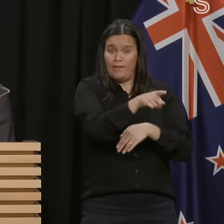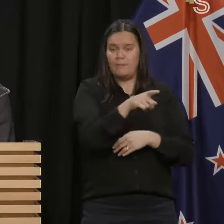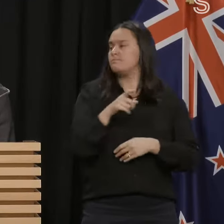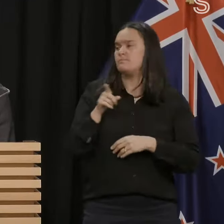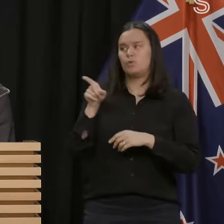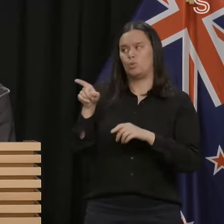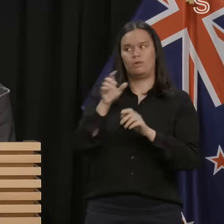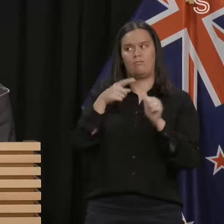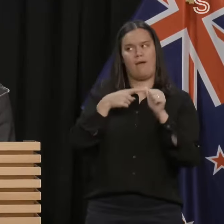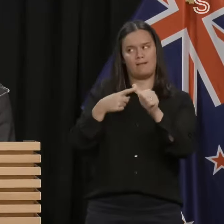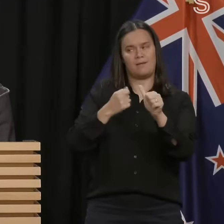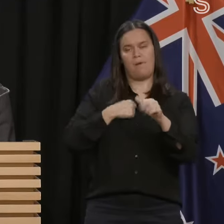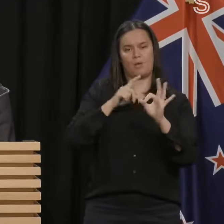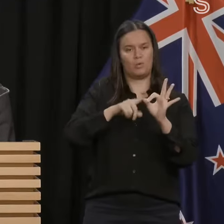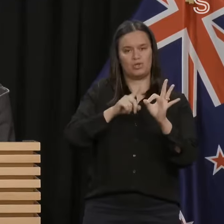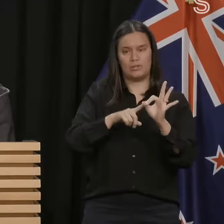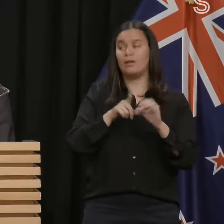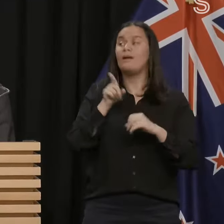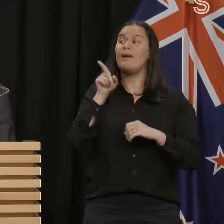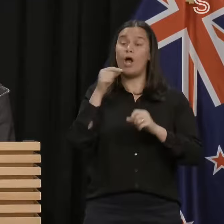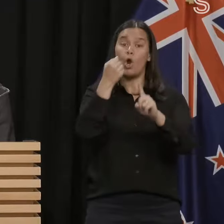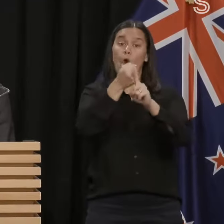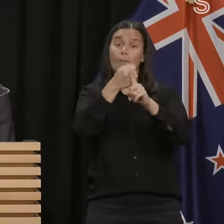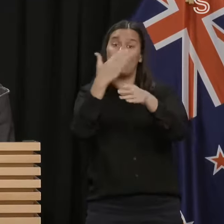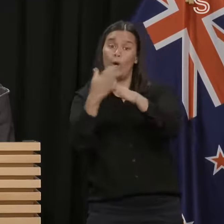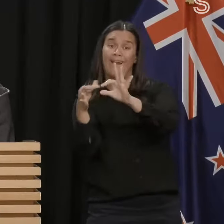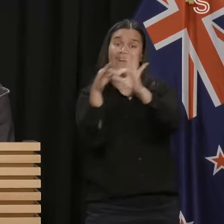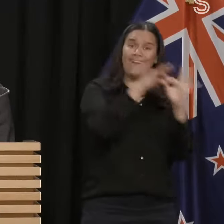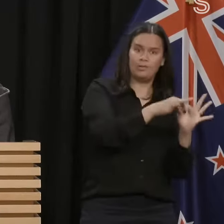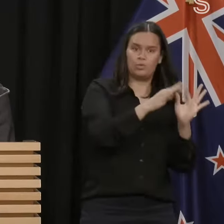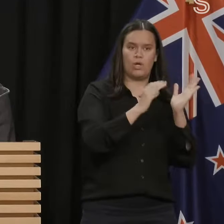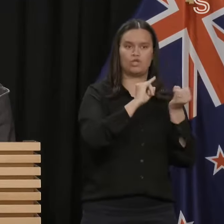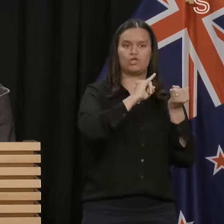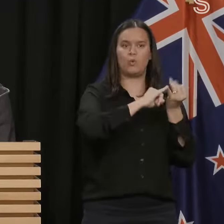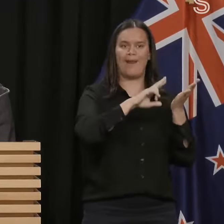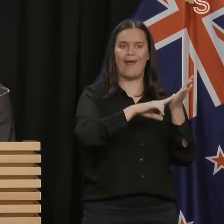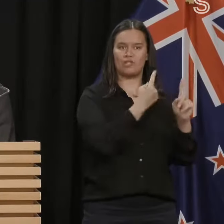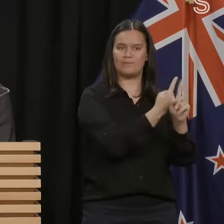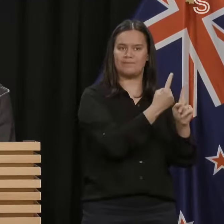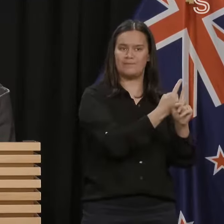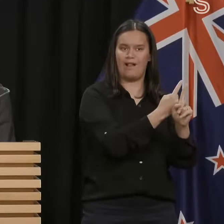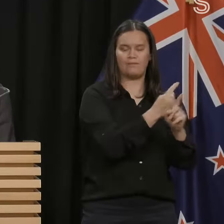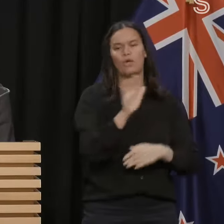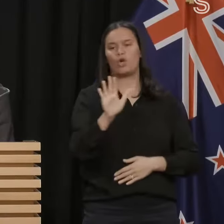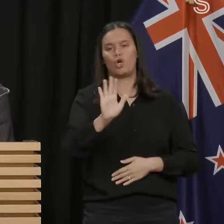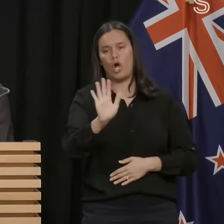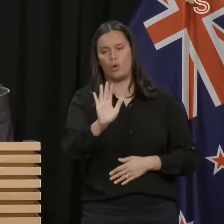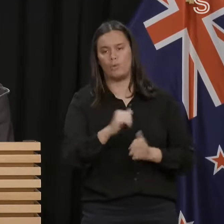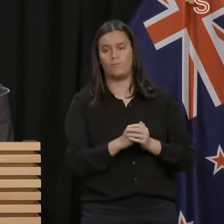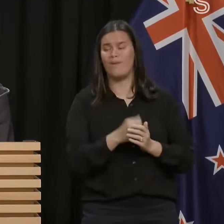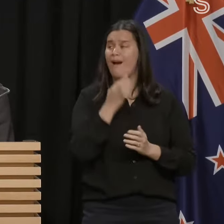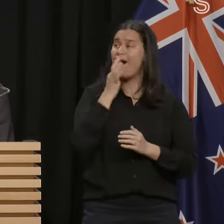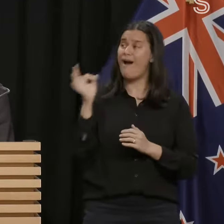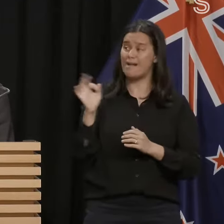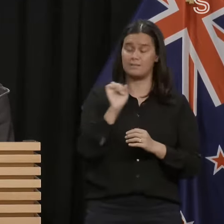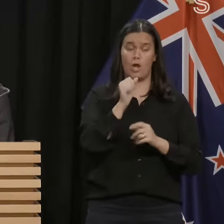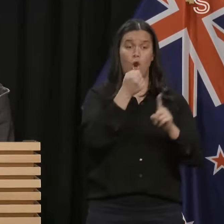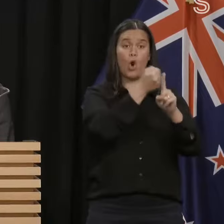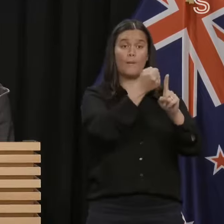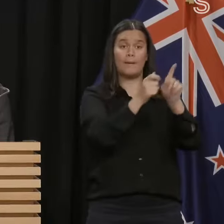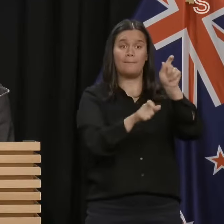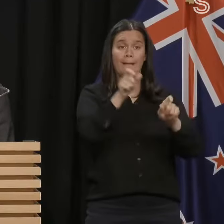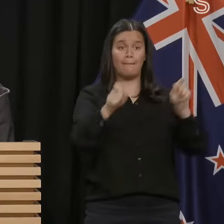answering. Is it in relation to Stuart Nash? Not specifically, no. Can you clarify one thing with the swipe card act as